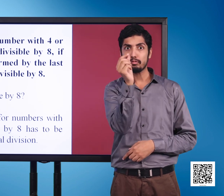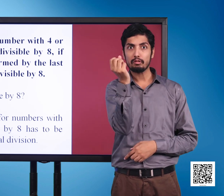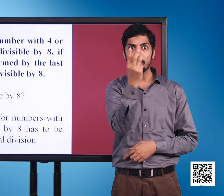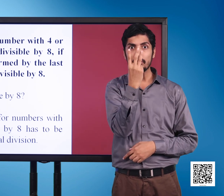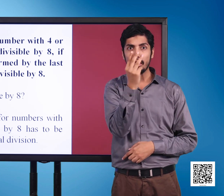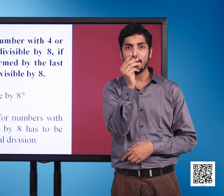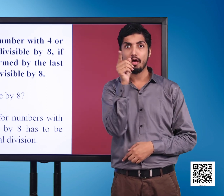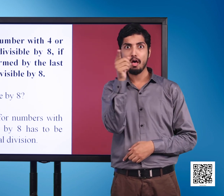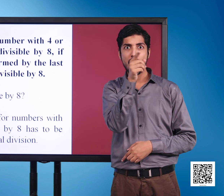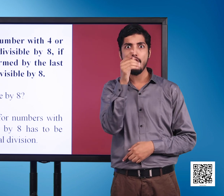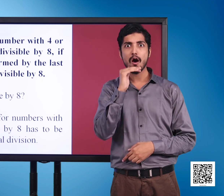division.